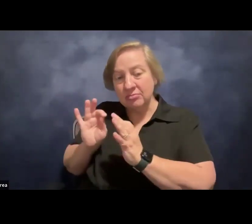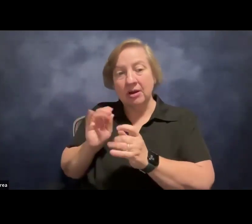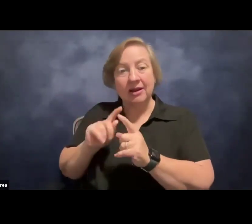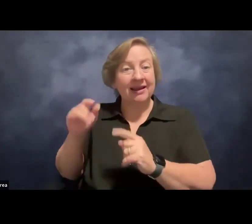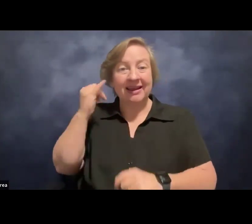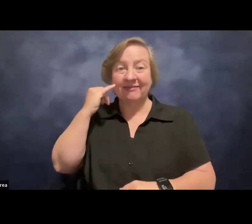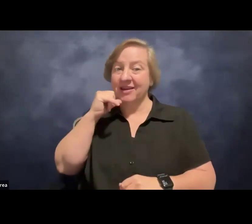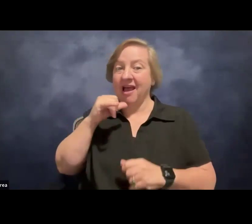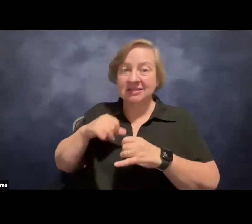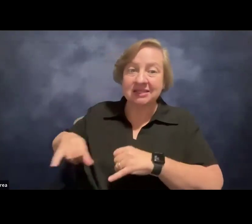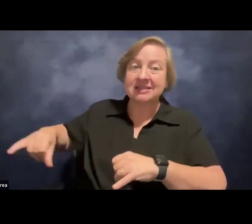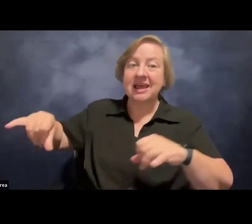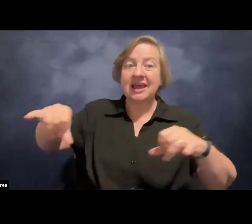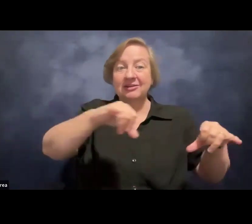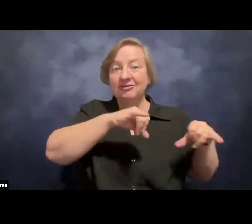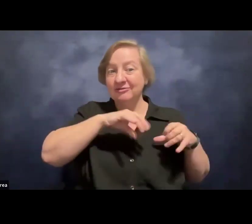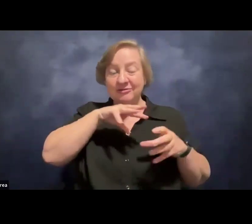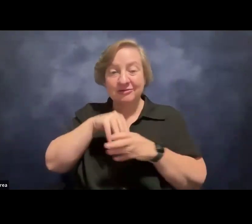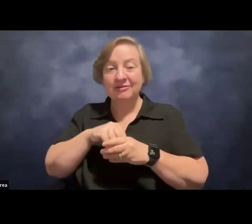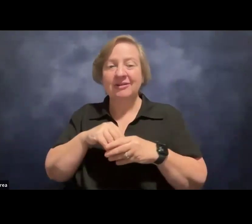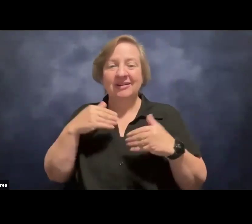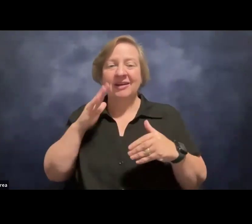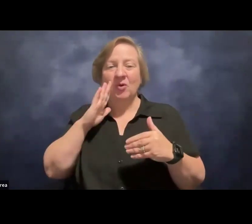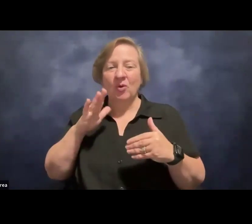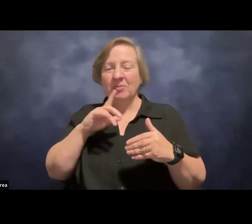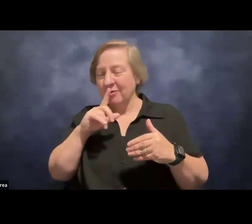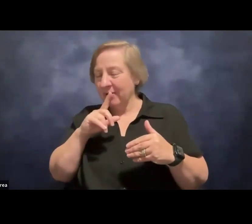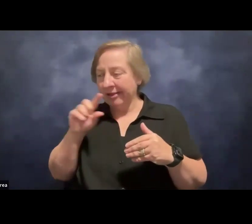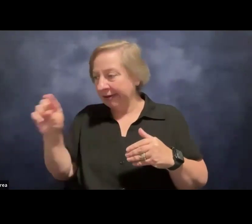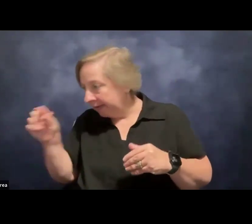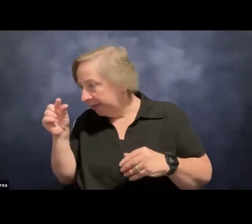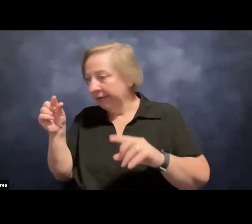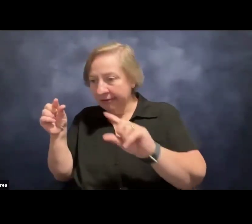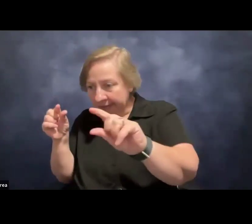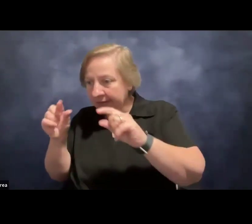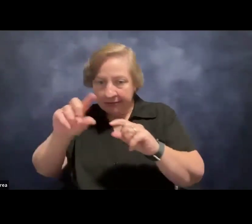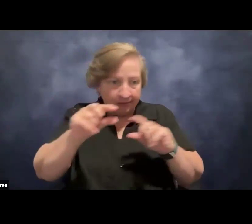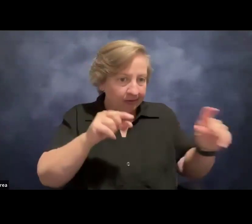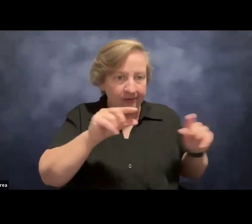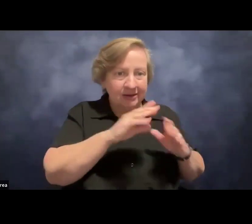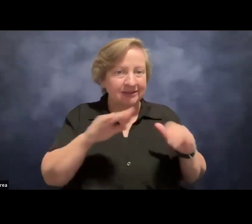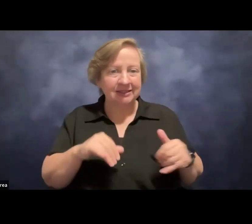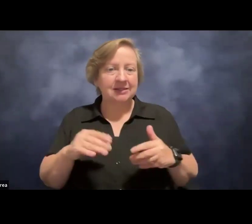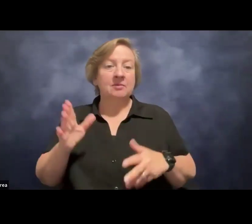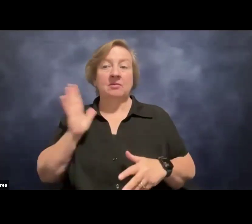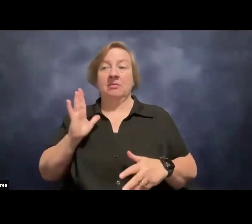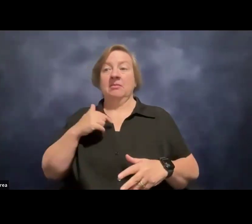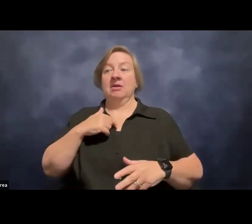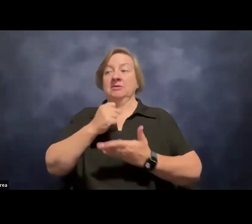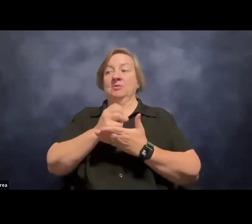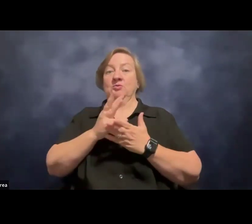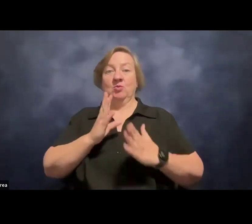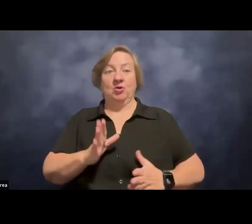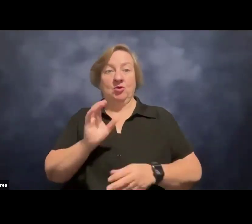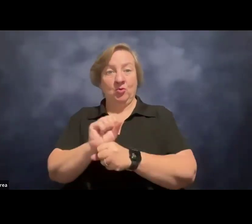not standardization among that, then it's going to be a really piecemeal system. And so I think back in my days of being a social worker and working